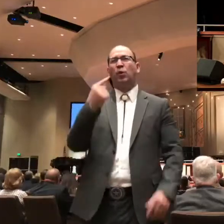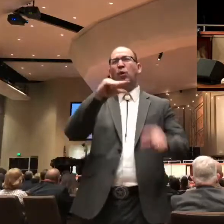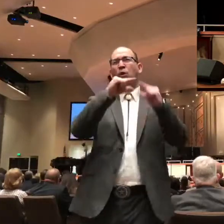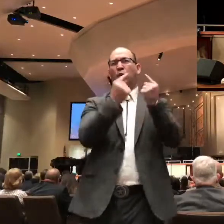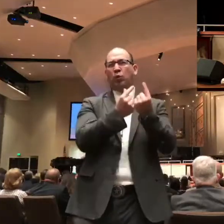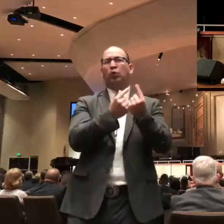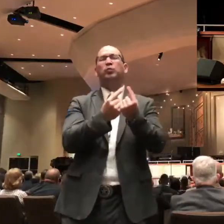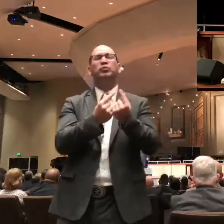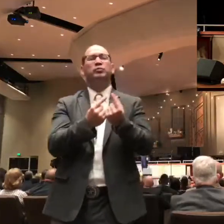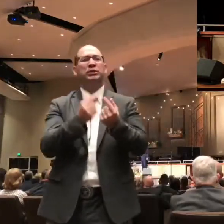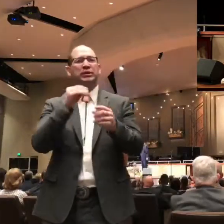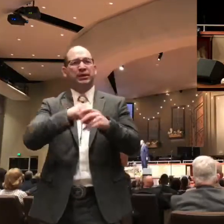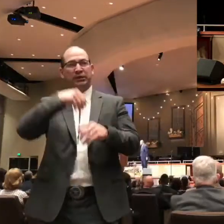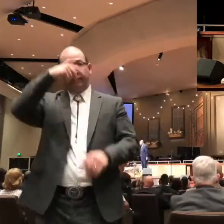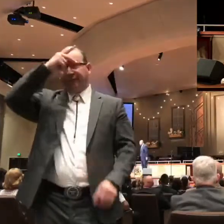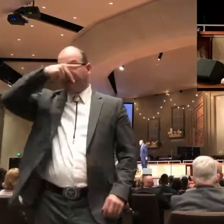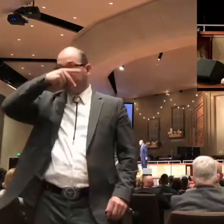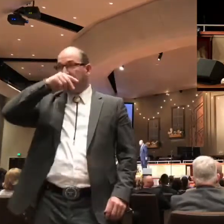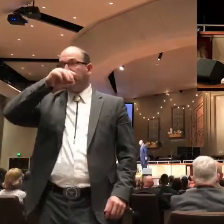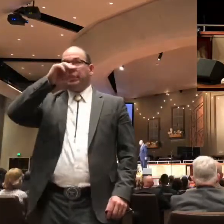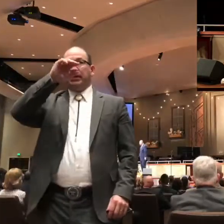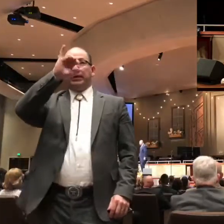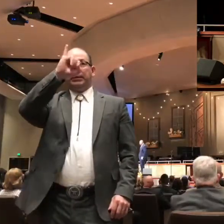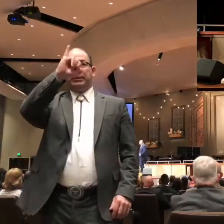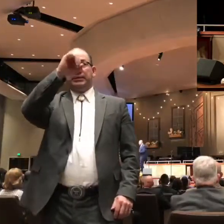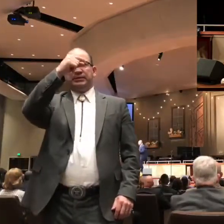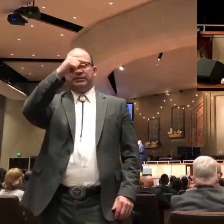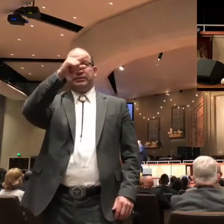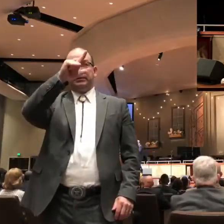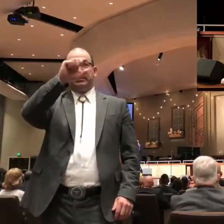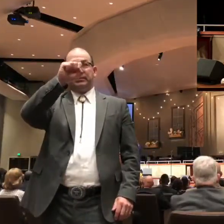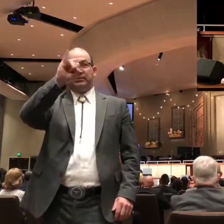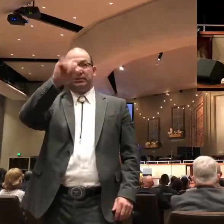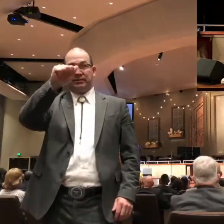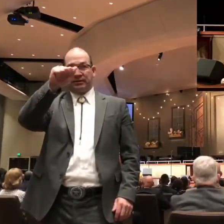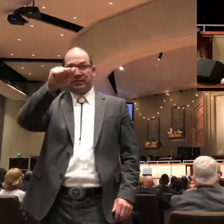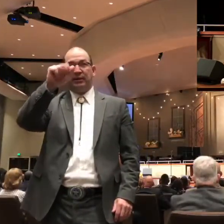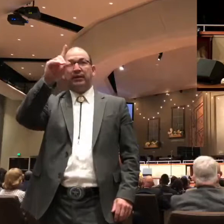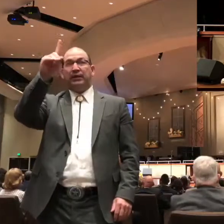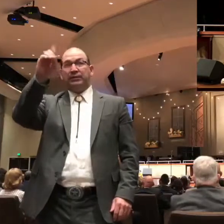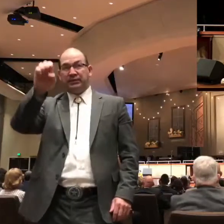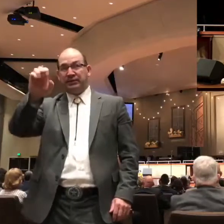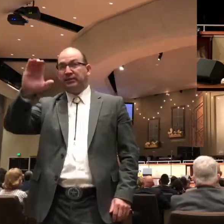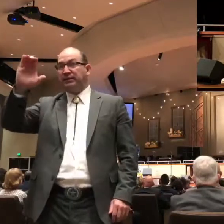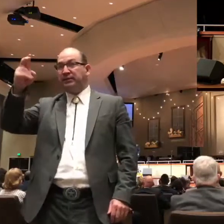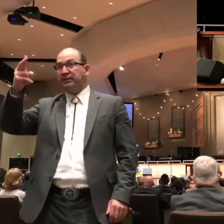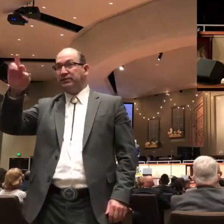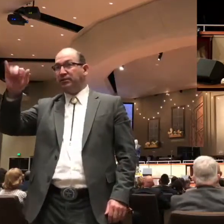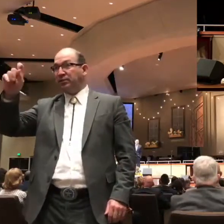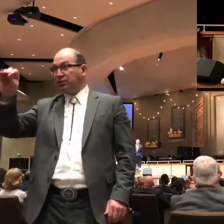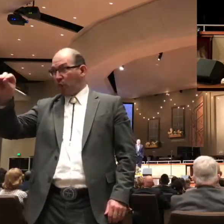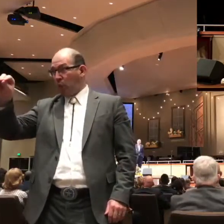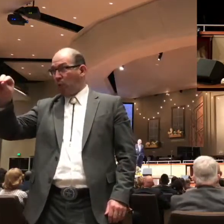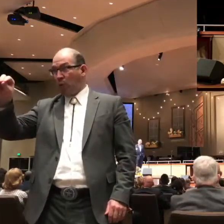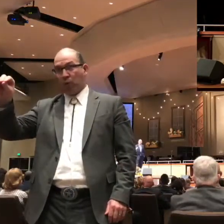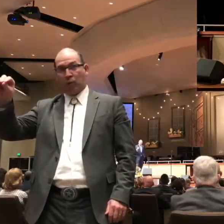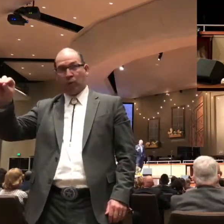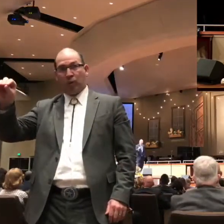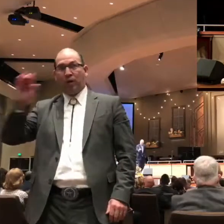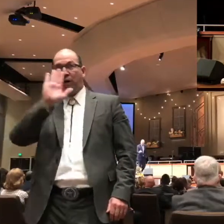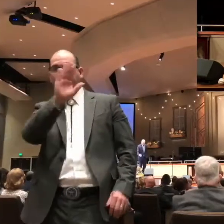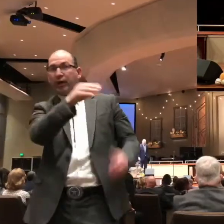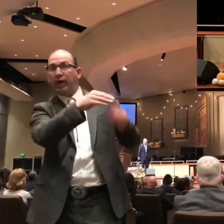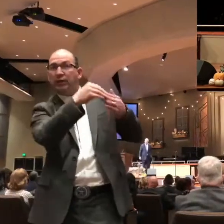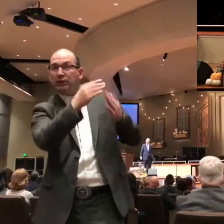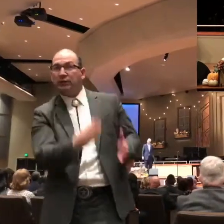Philippines called Iglesia Ni Cristo. The head of their cult was recently